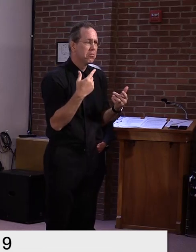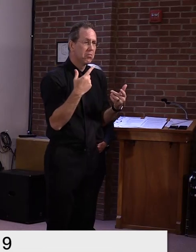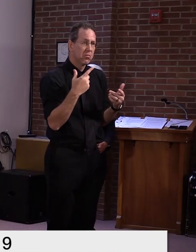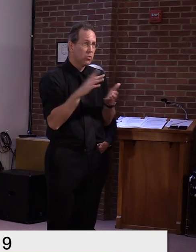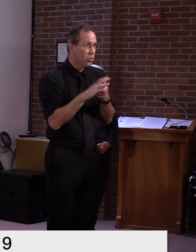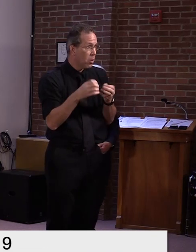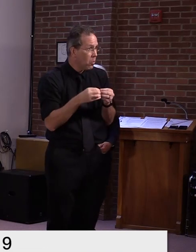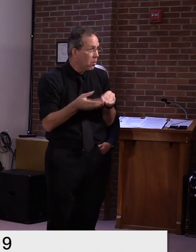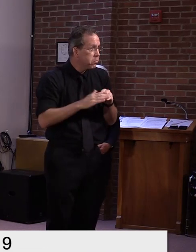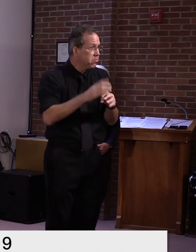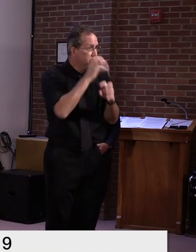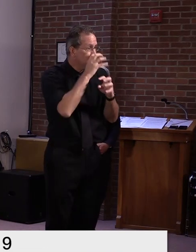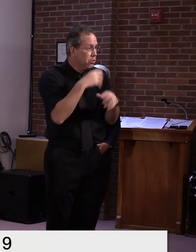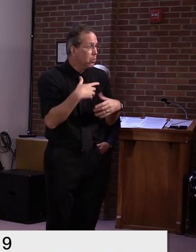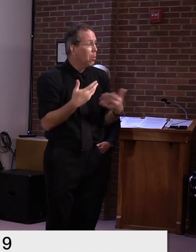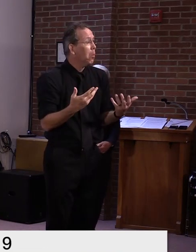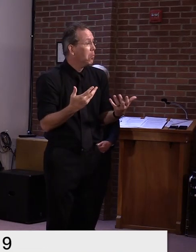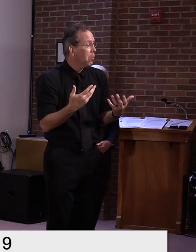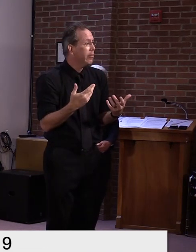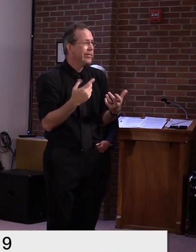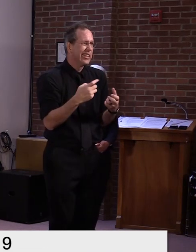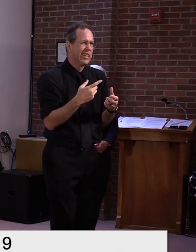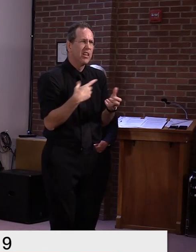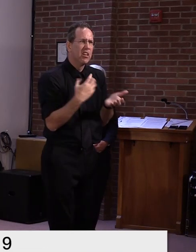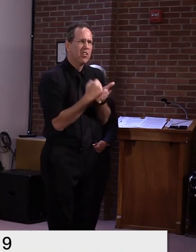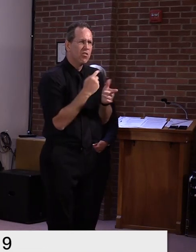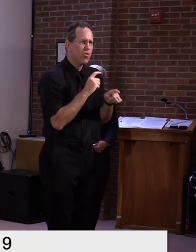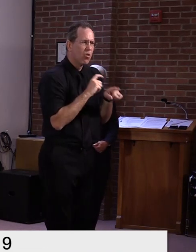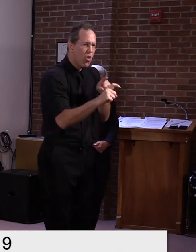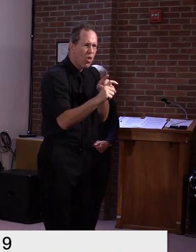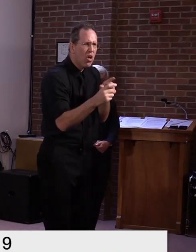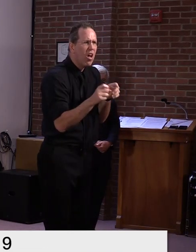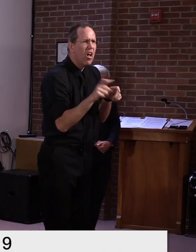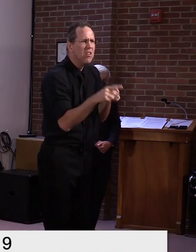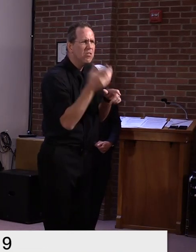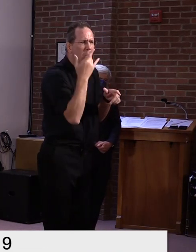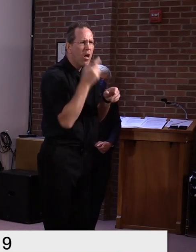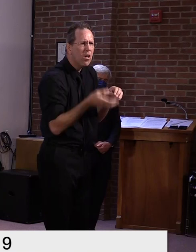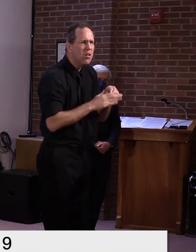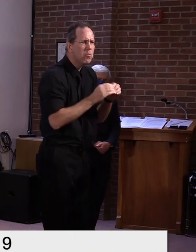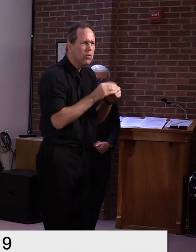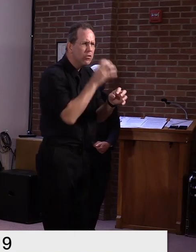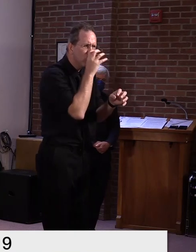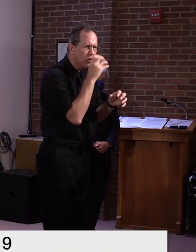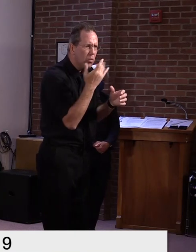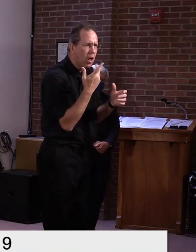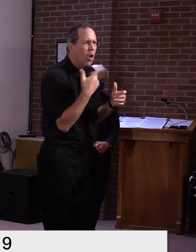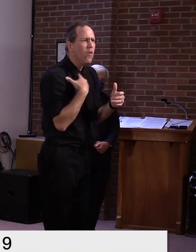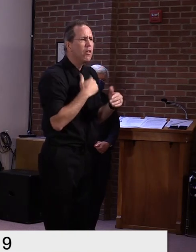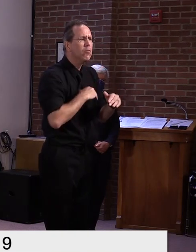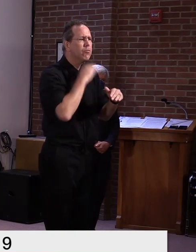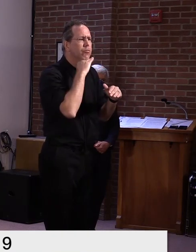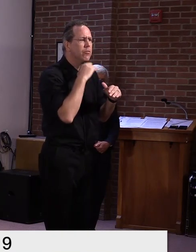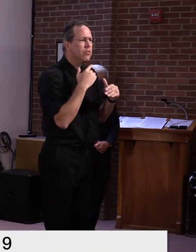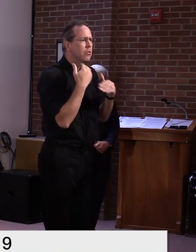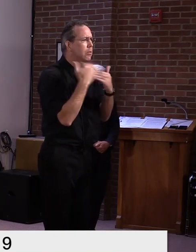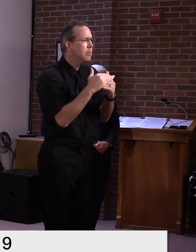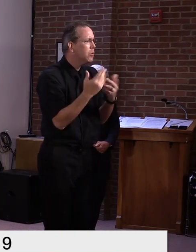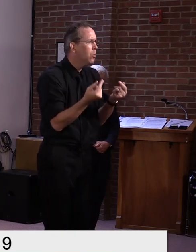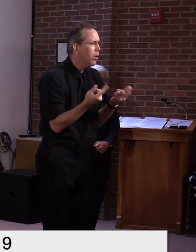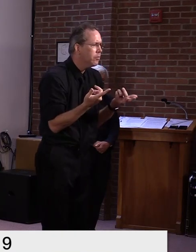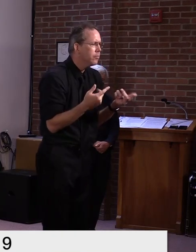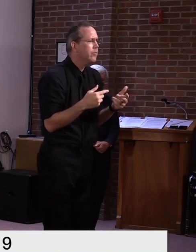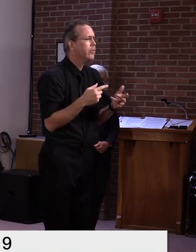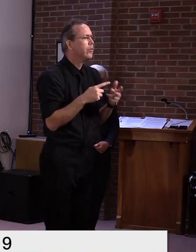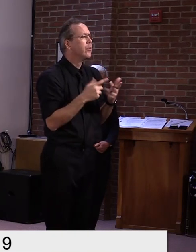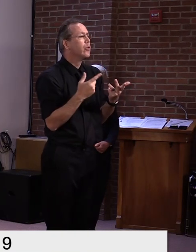understand the rationale for that. And to your question, I would be concerned about them unnecessarily excluding students, particularly when we